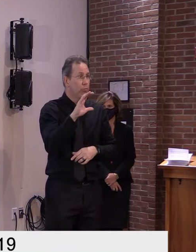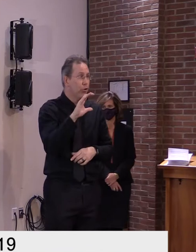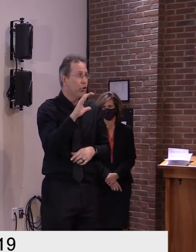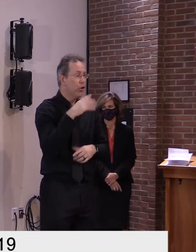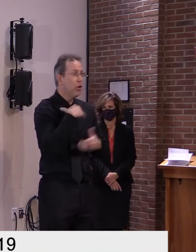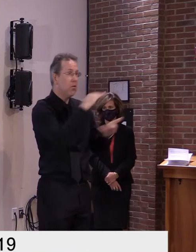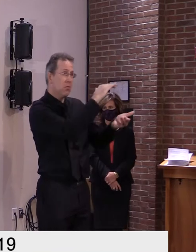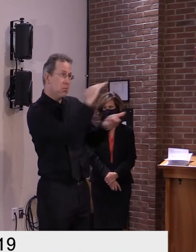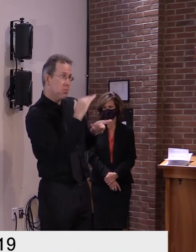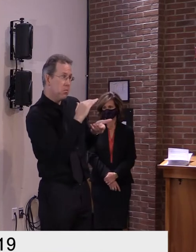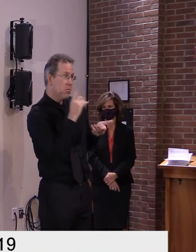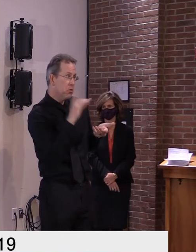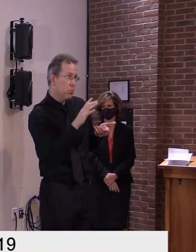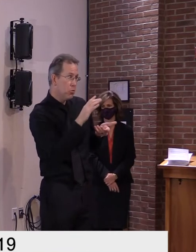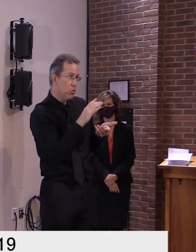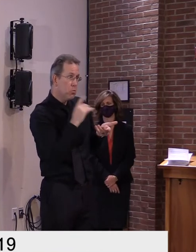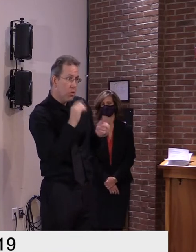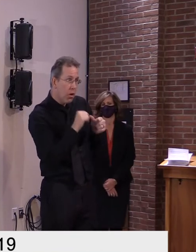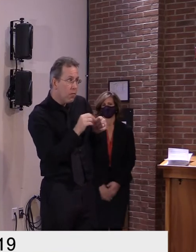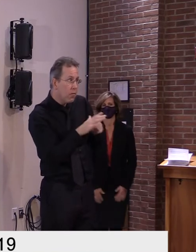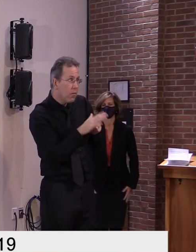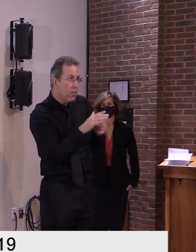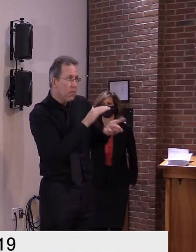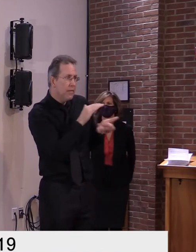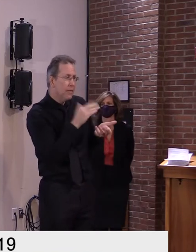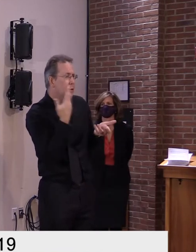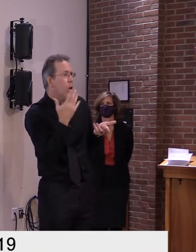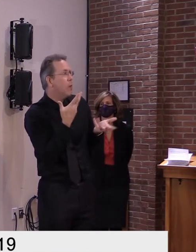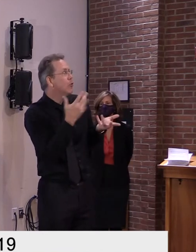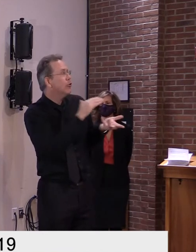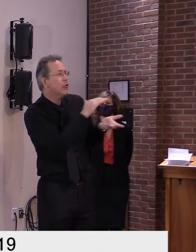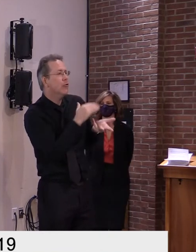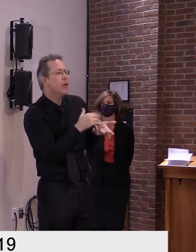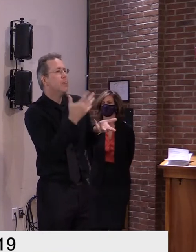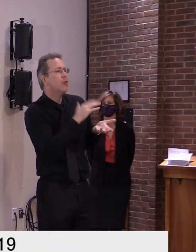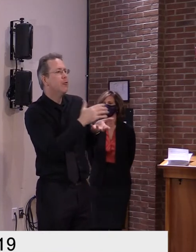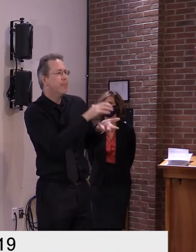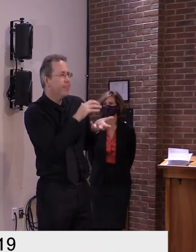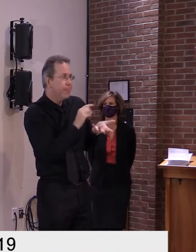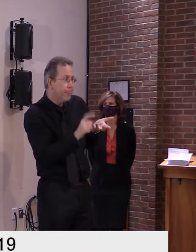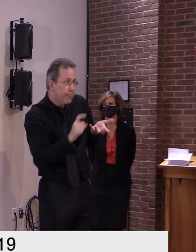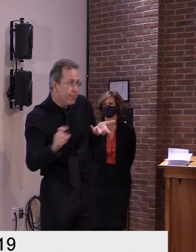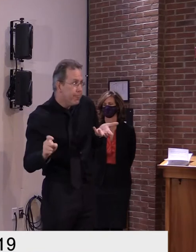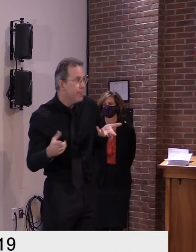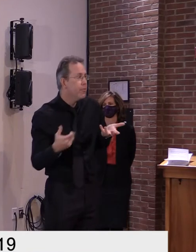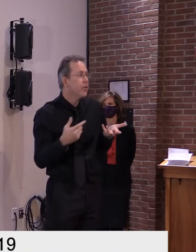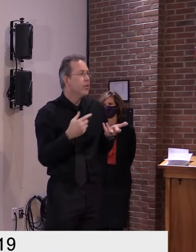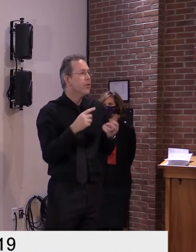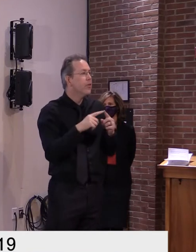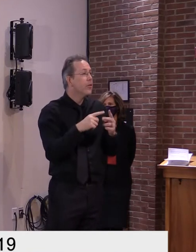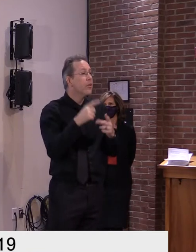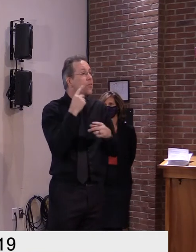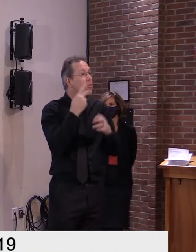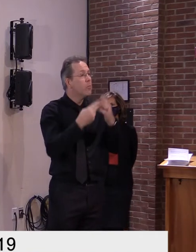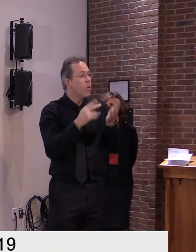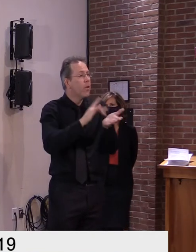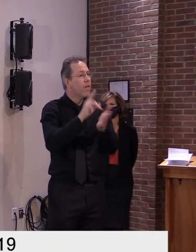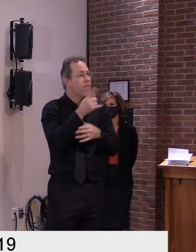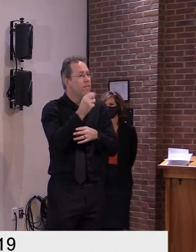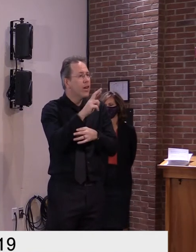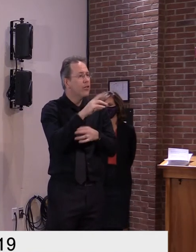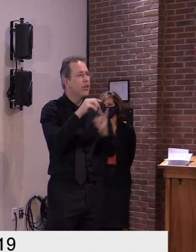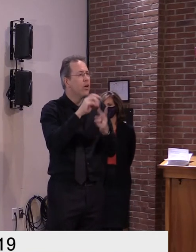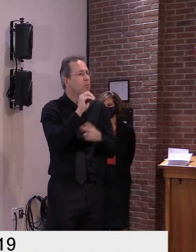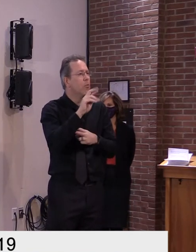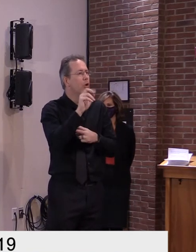vaccines available, which we are optimistic about. Will there be other vaccines that become available after the new year